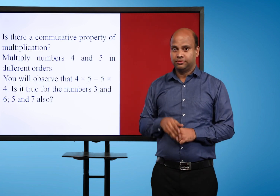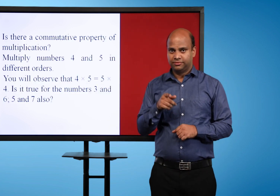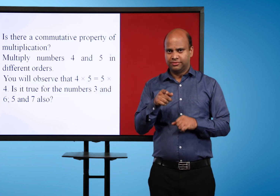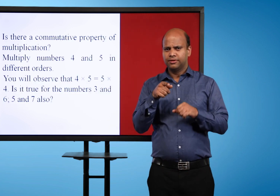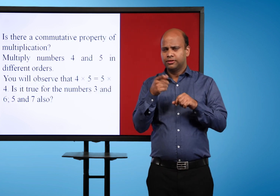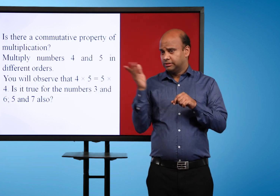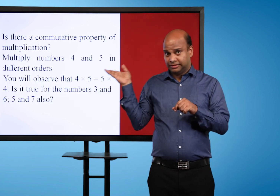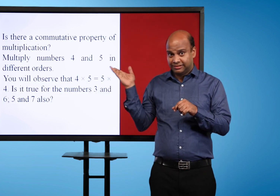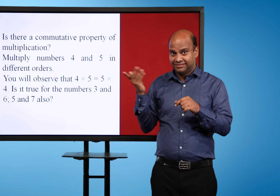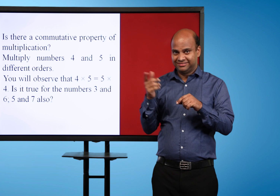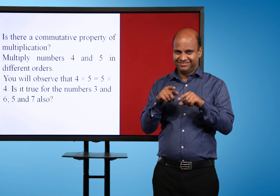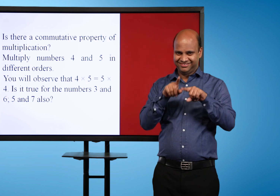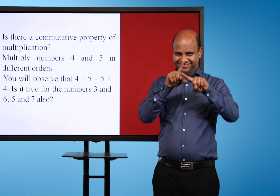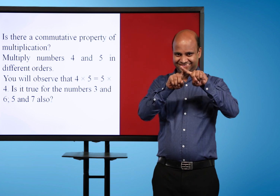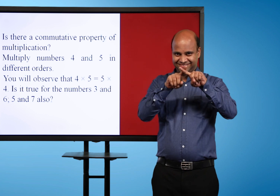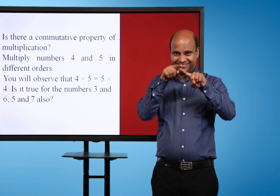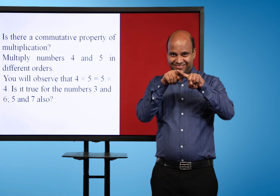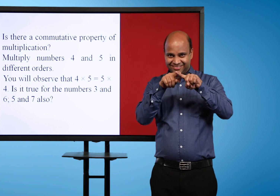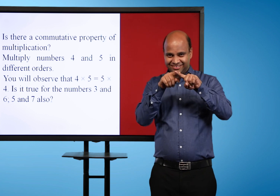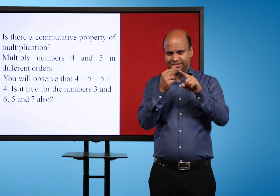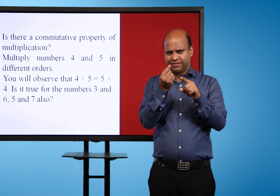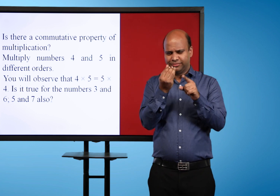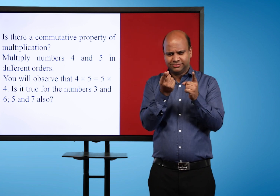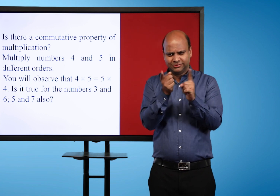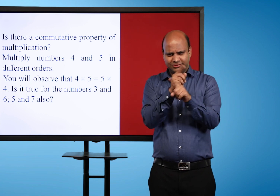Is there a commutative property of multiplication?